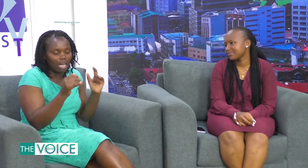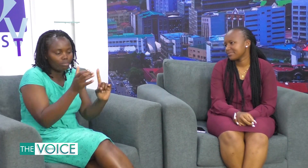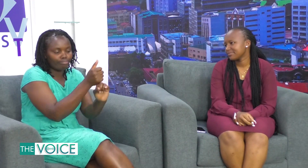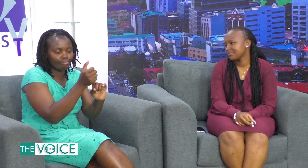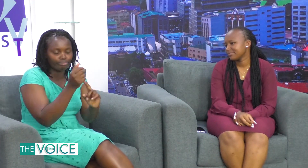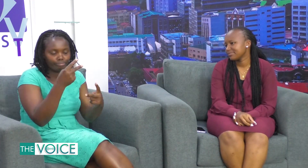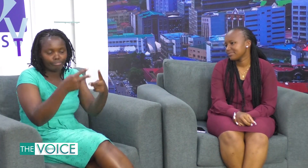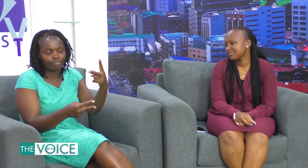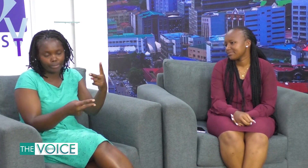with the organization